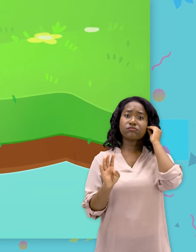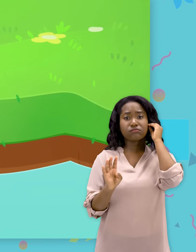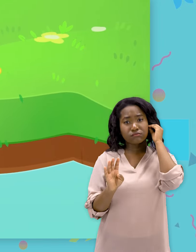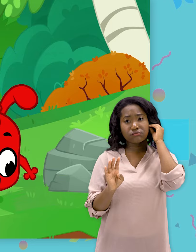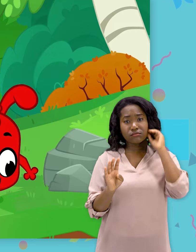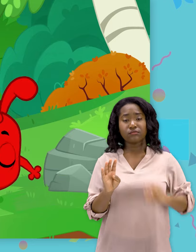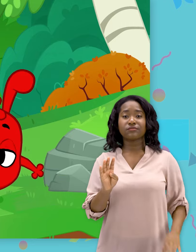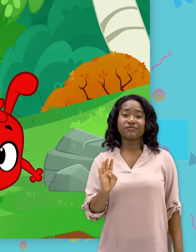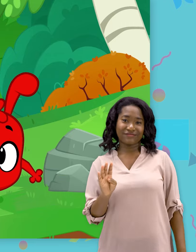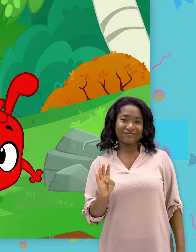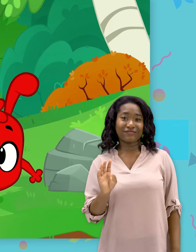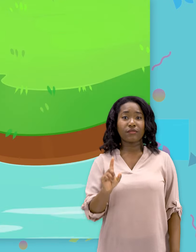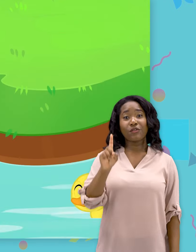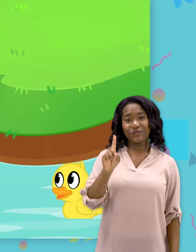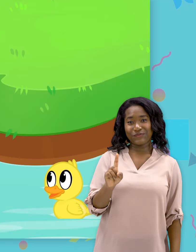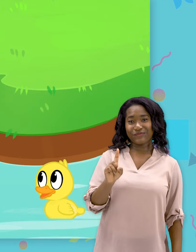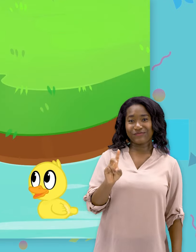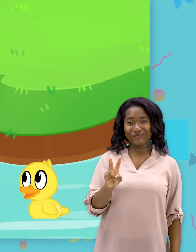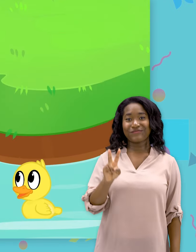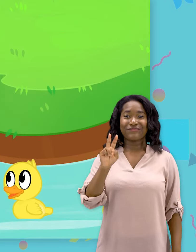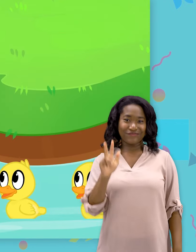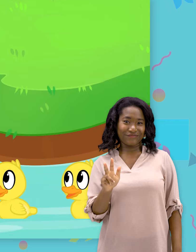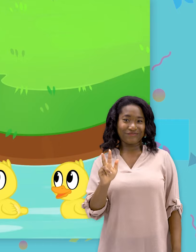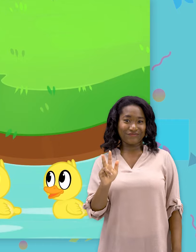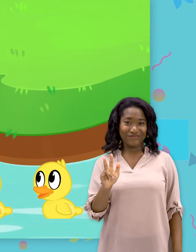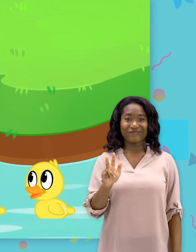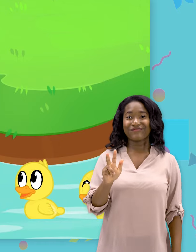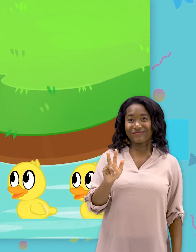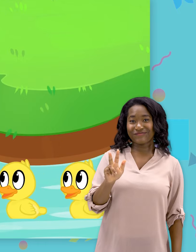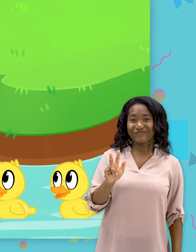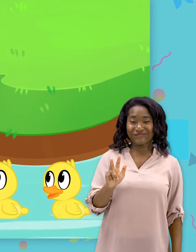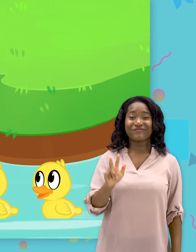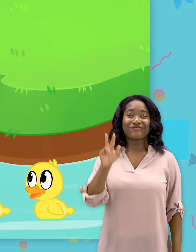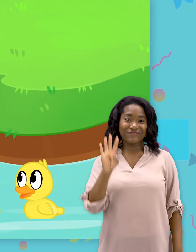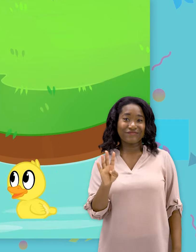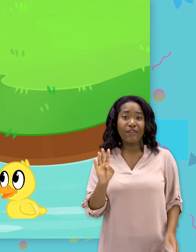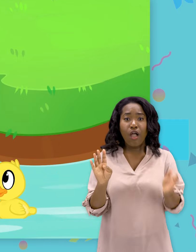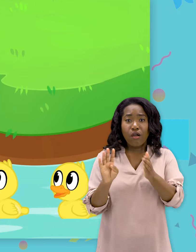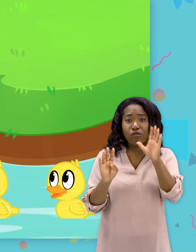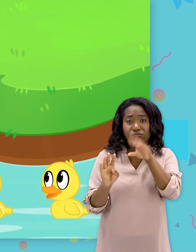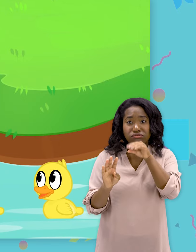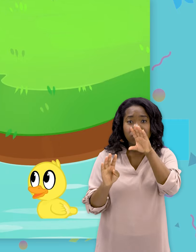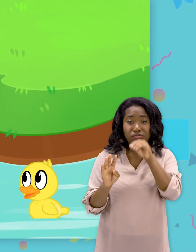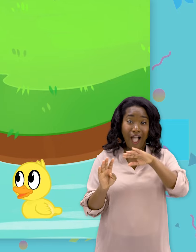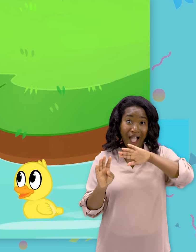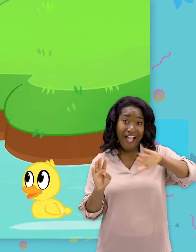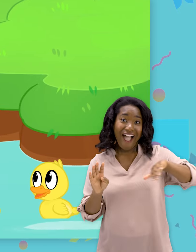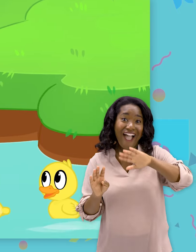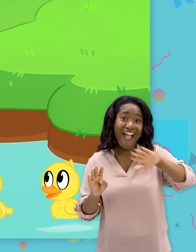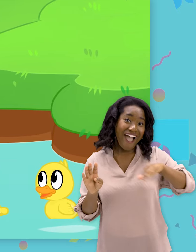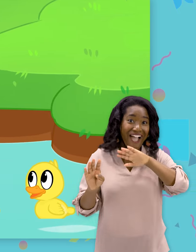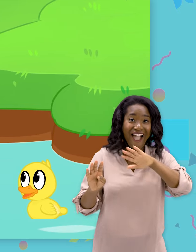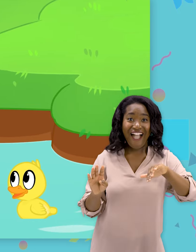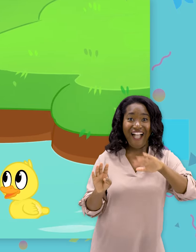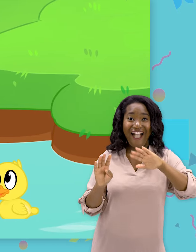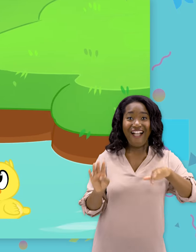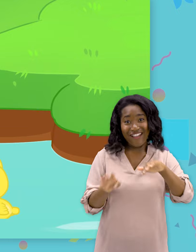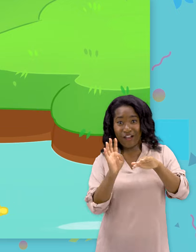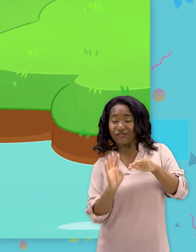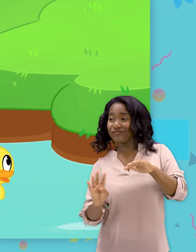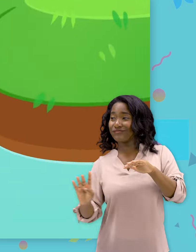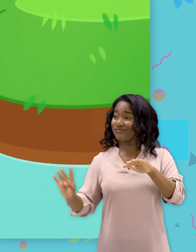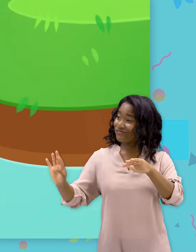Swimming back. One, two, three. Four little ducks went swimming